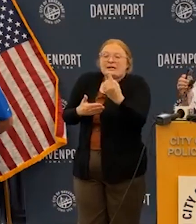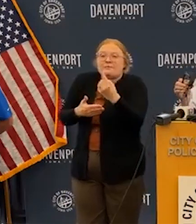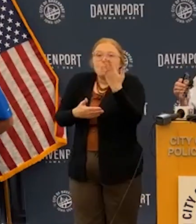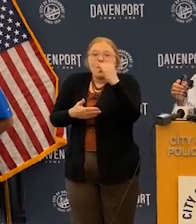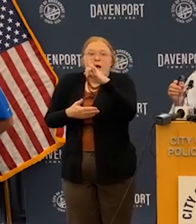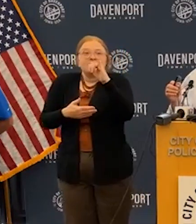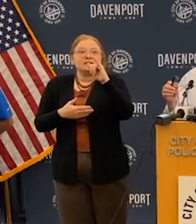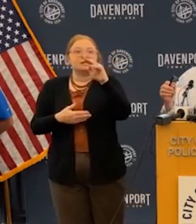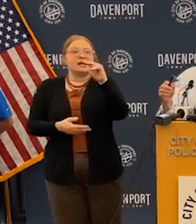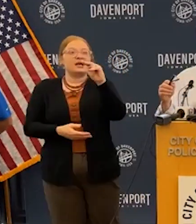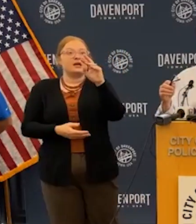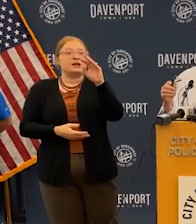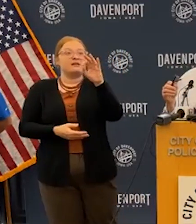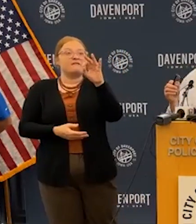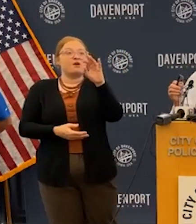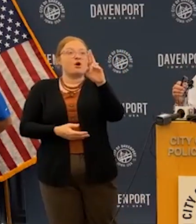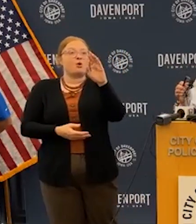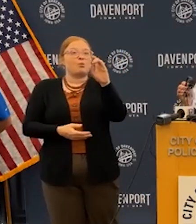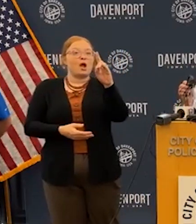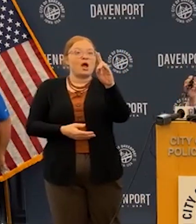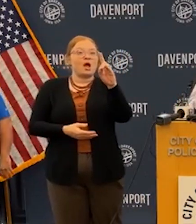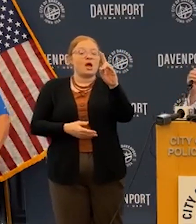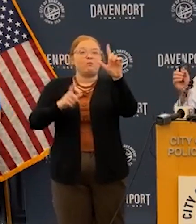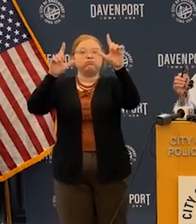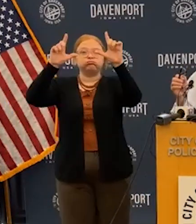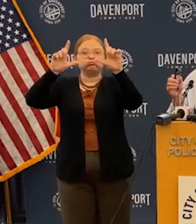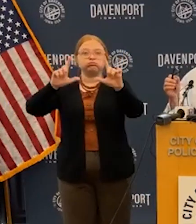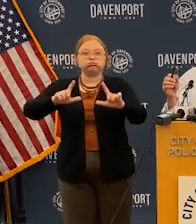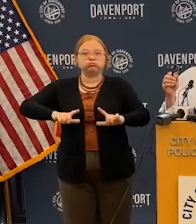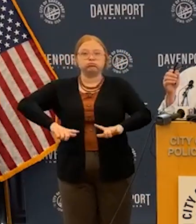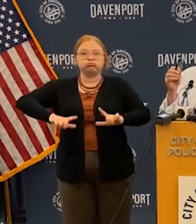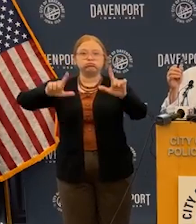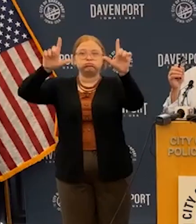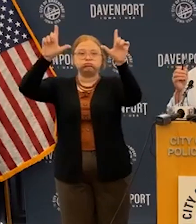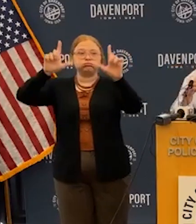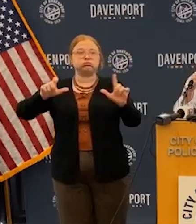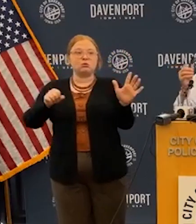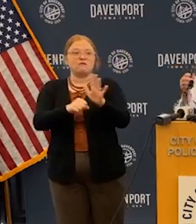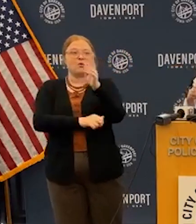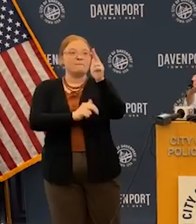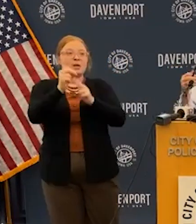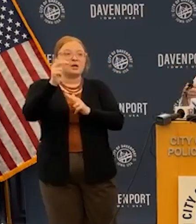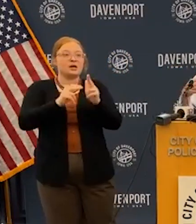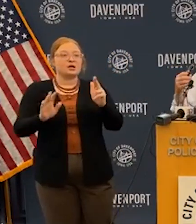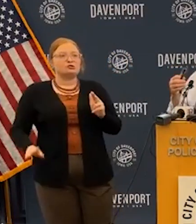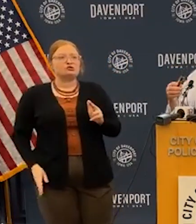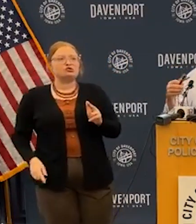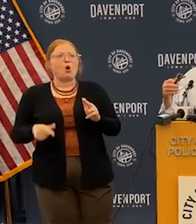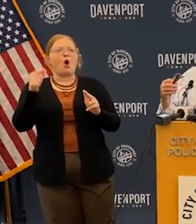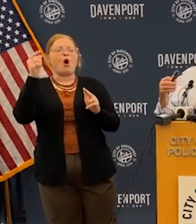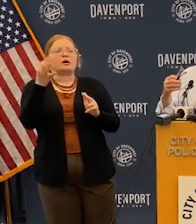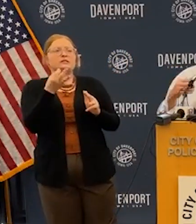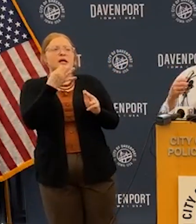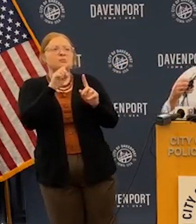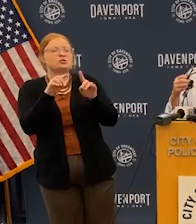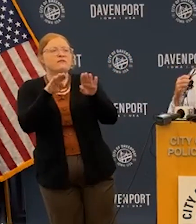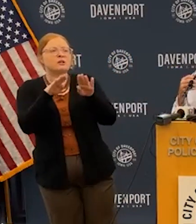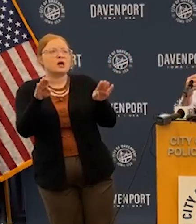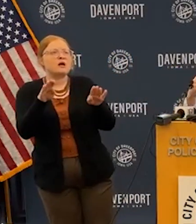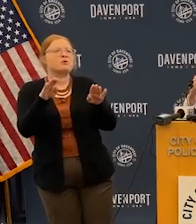Dogs, experts at different levels and fields that do this, you know, in serious earthquake